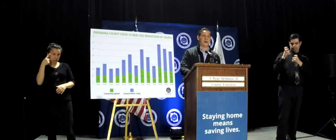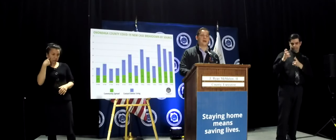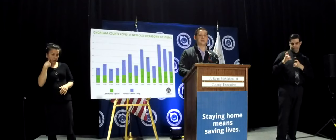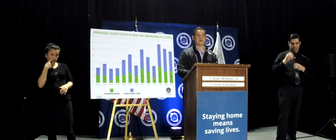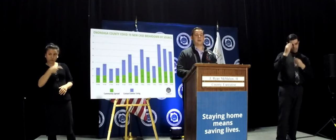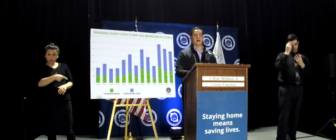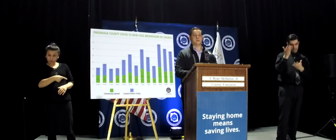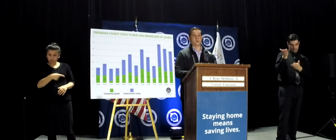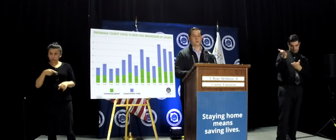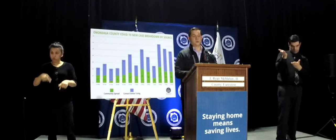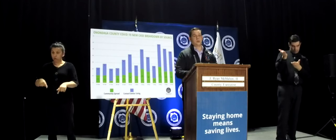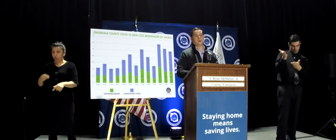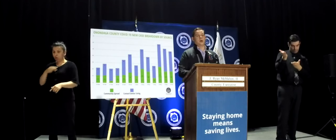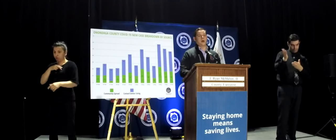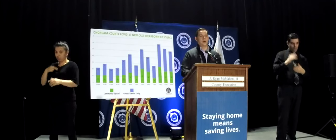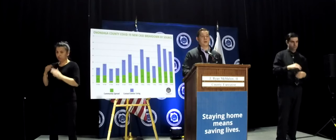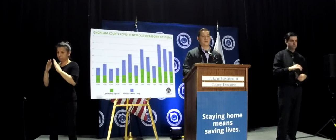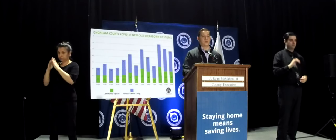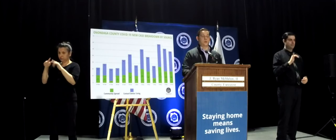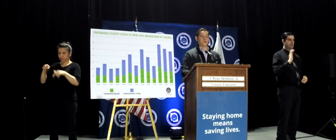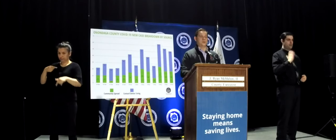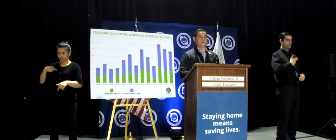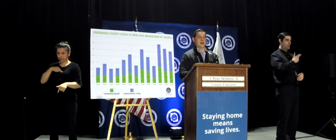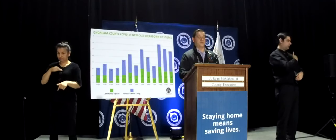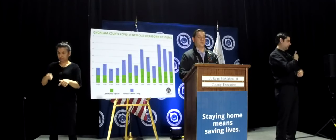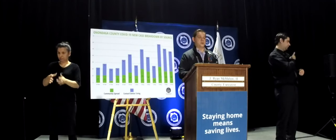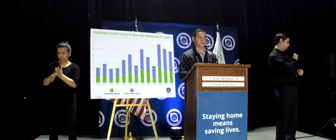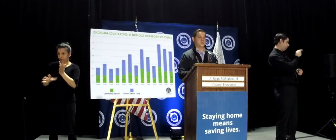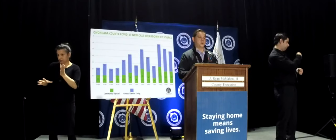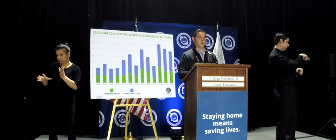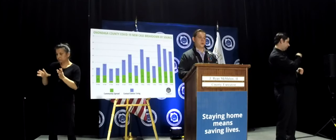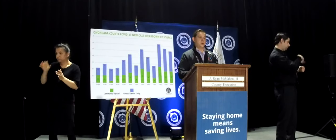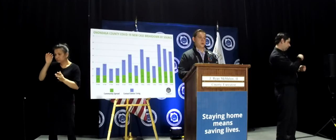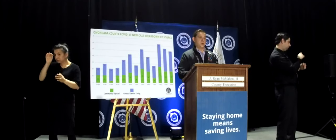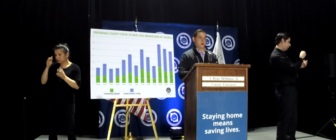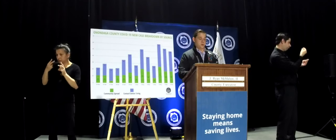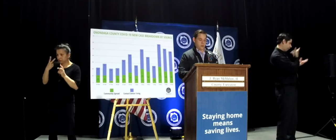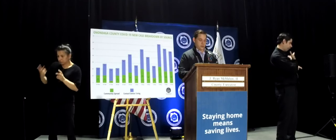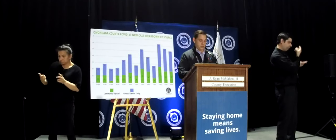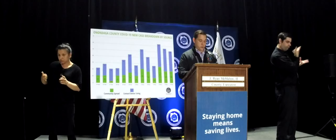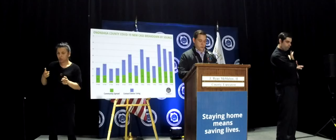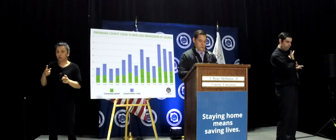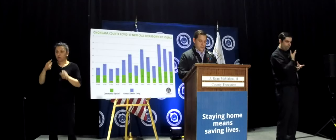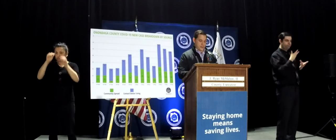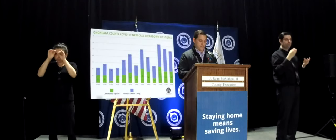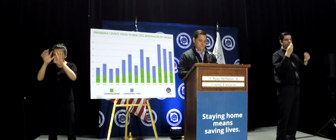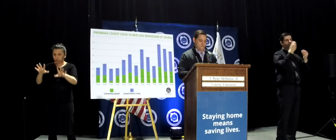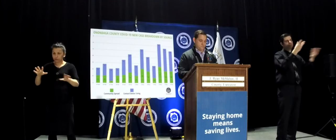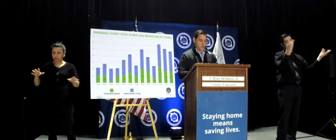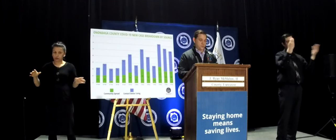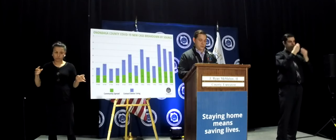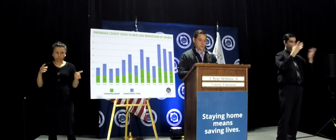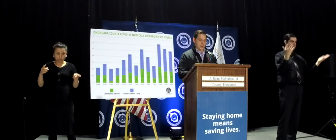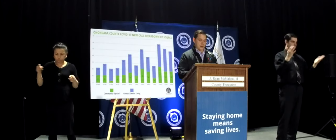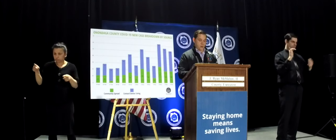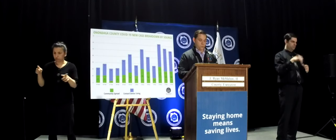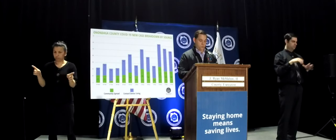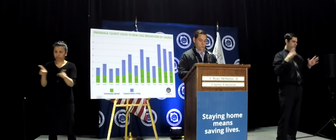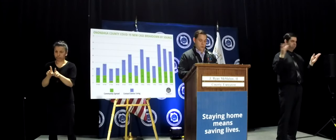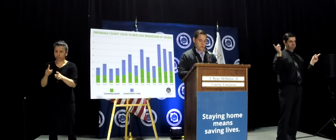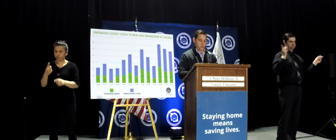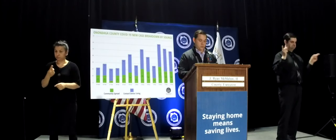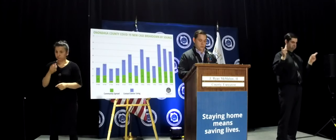anyone that passed in the hospital. And so we receive that information. So you'll get those numbers every day